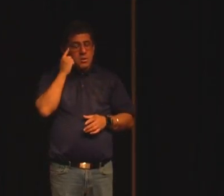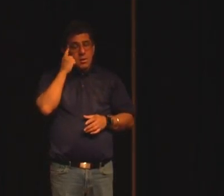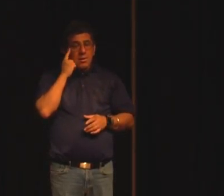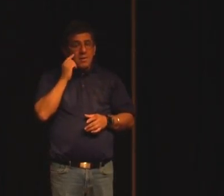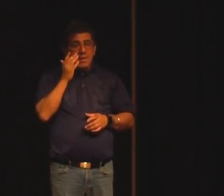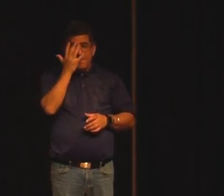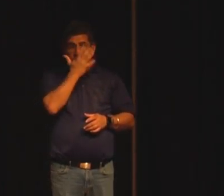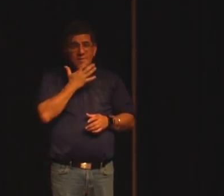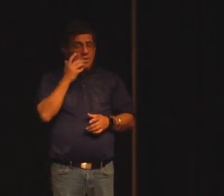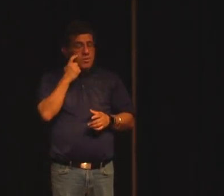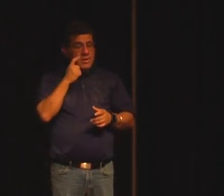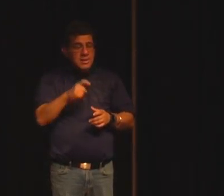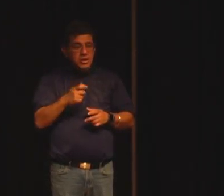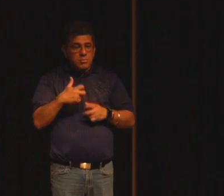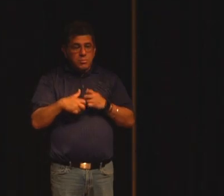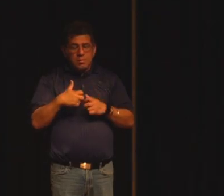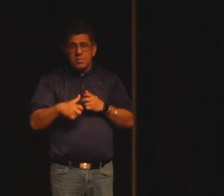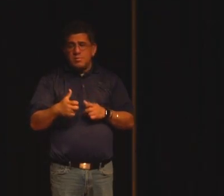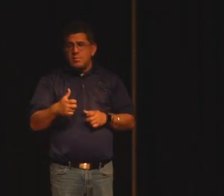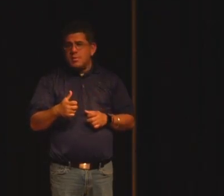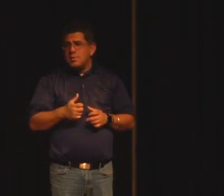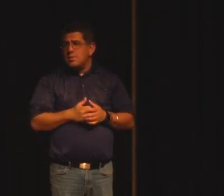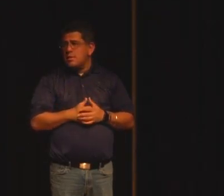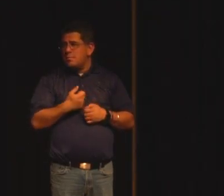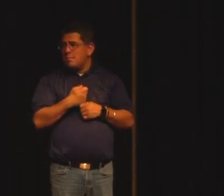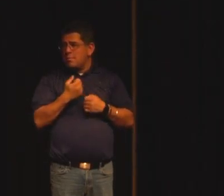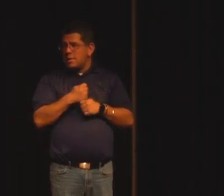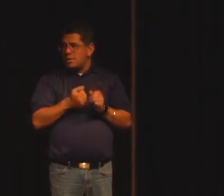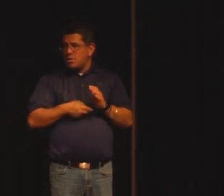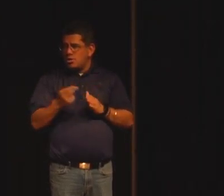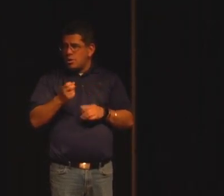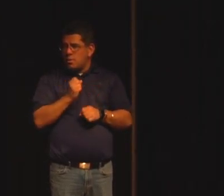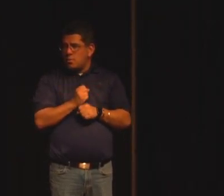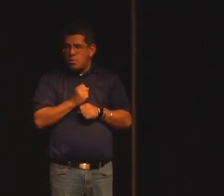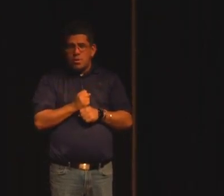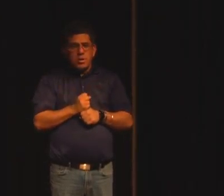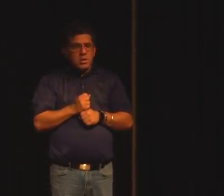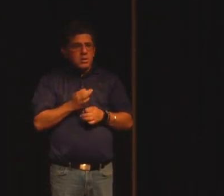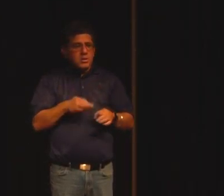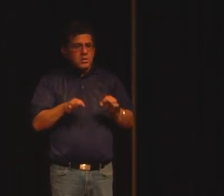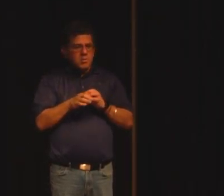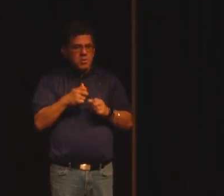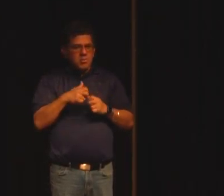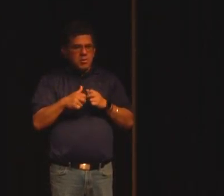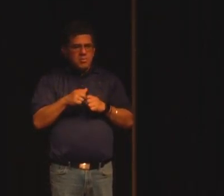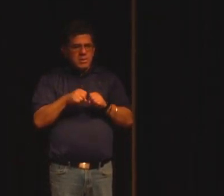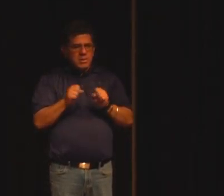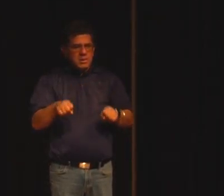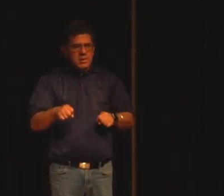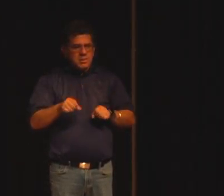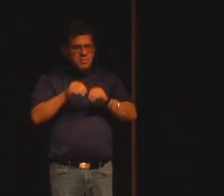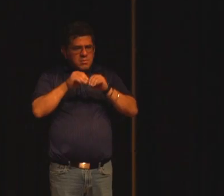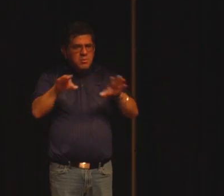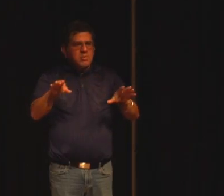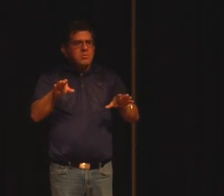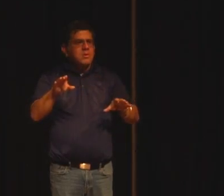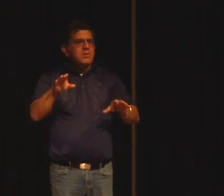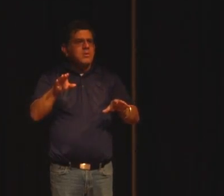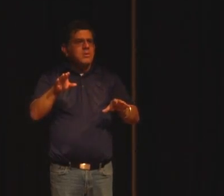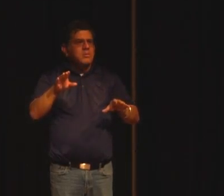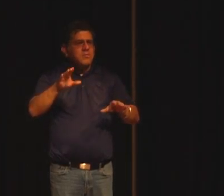problem. Developing systems to do that, making sure they work. And this is an important problem because these sorts of systems are being deployed on a